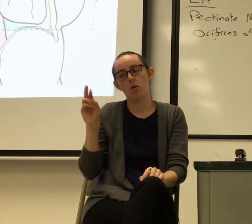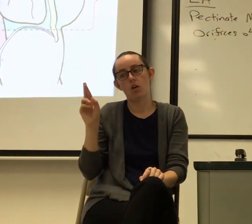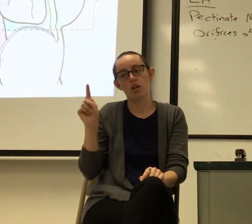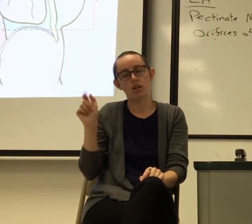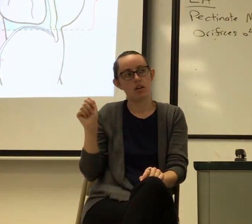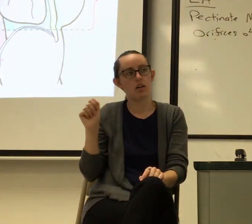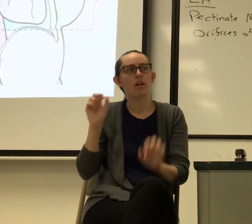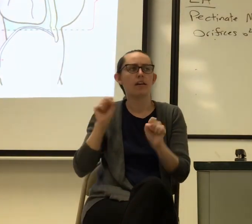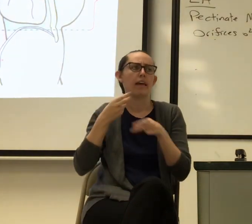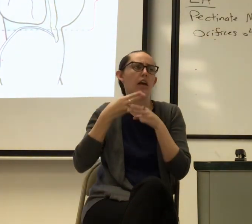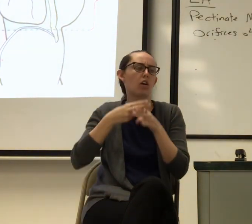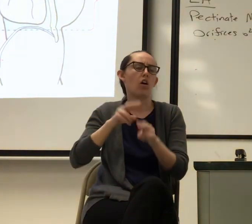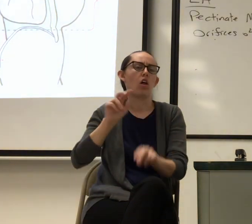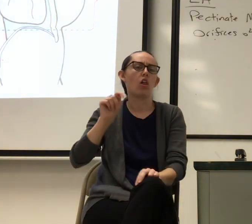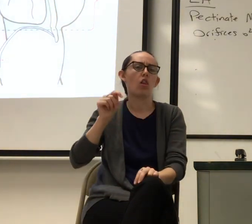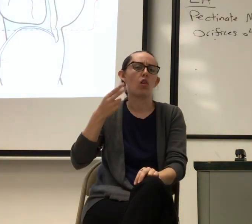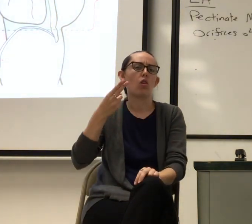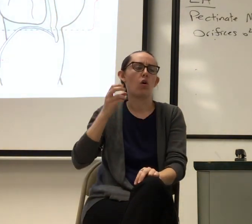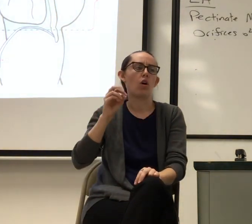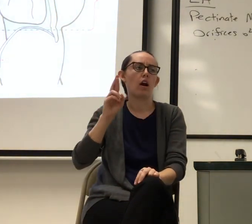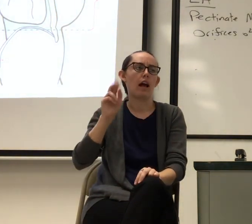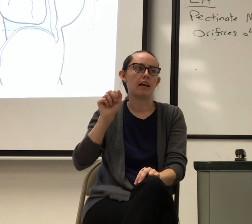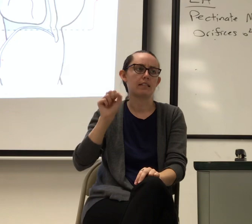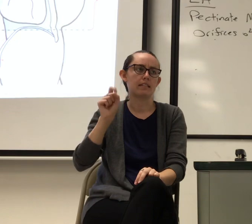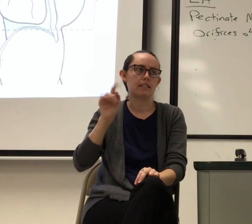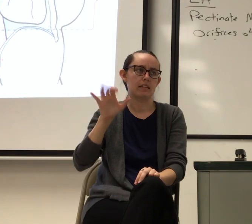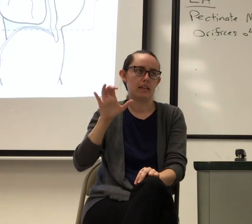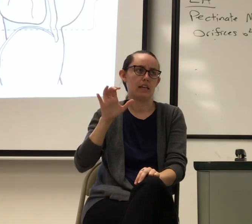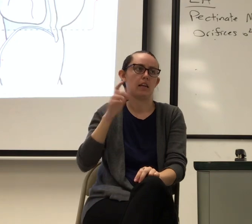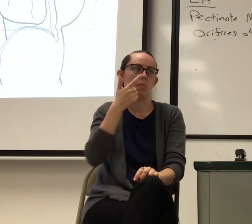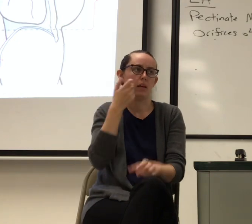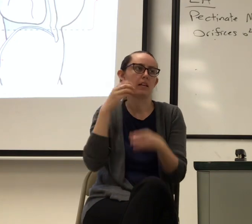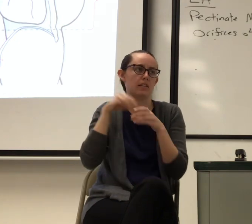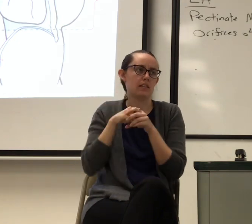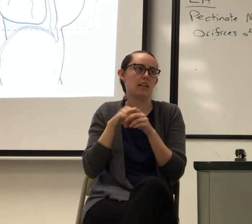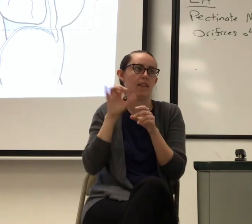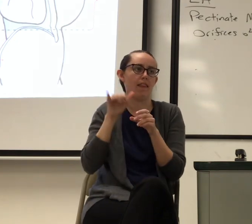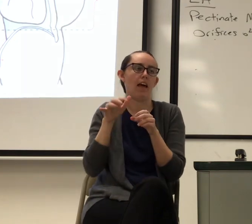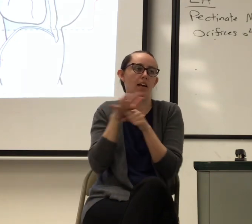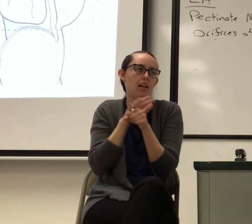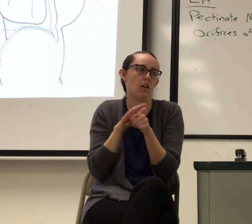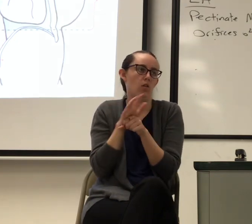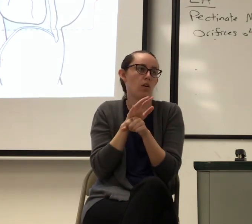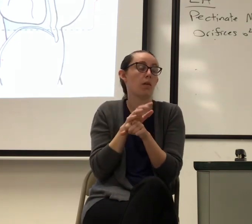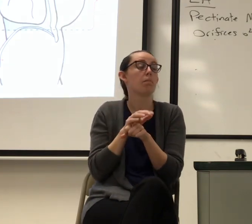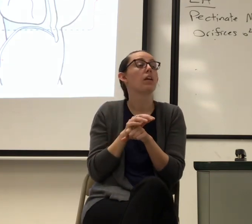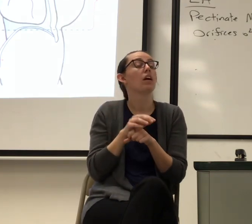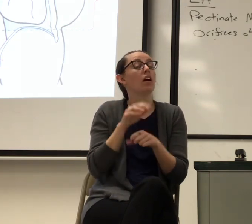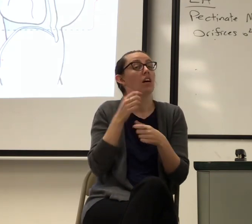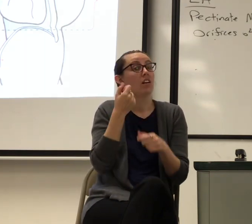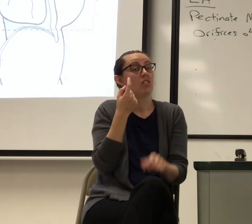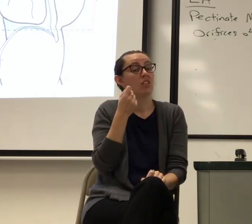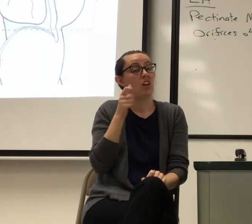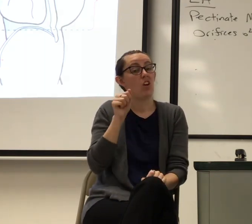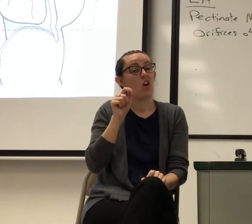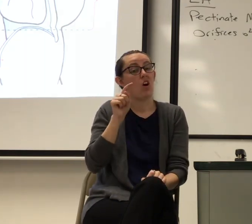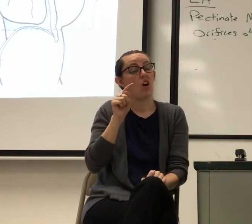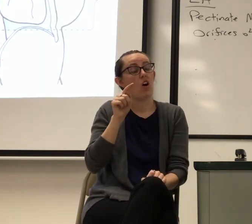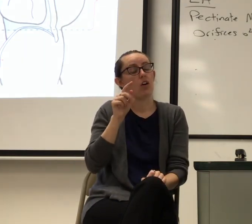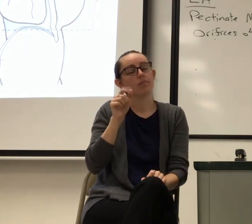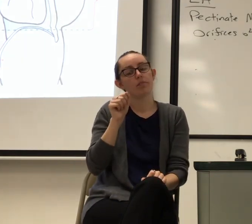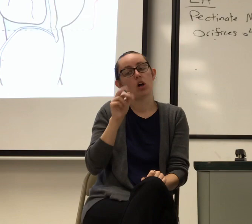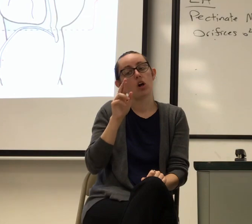Now, the thing about arteries is they branch, okay? That way they can deliver blood all over the place, and you have to know the